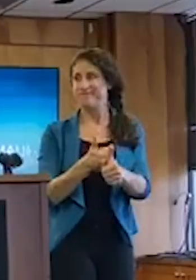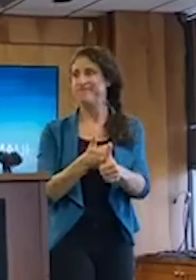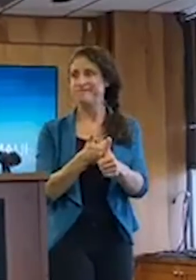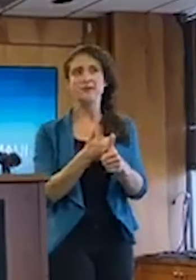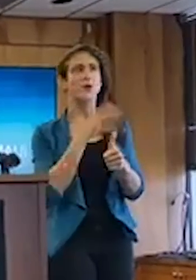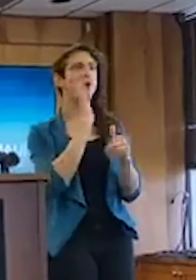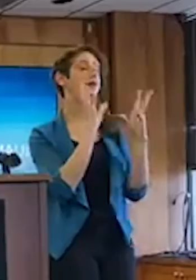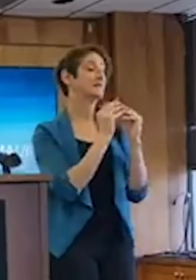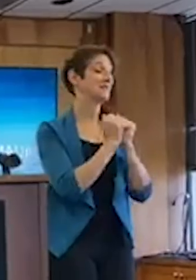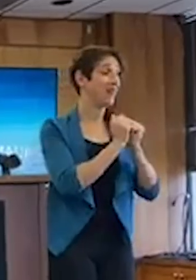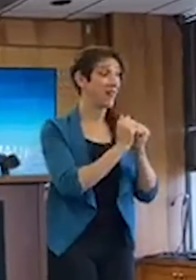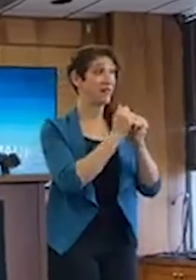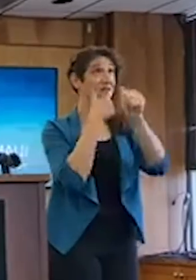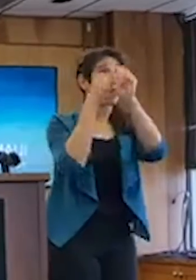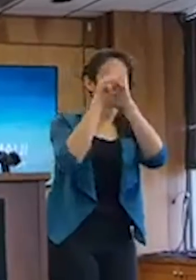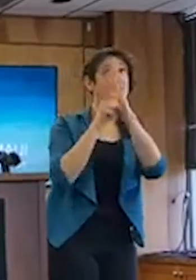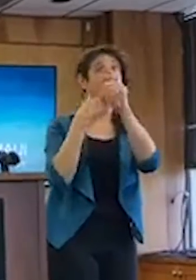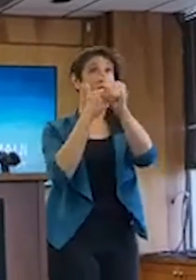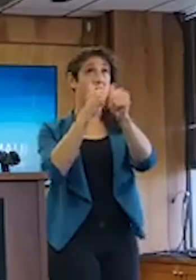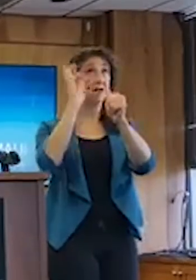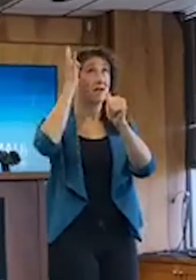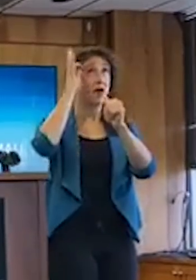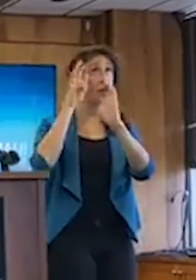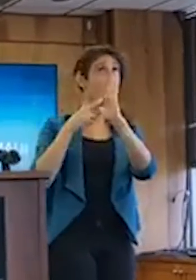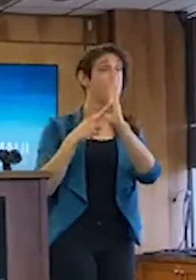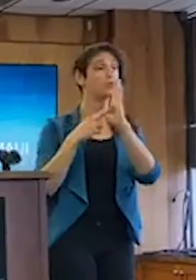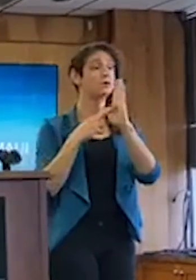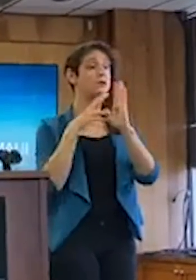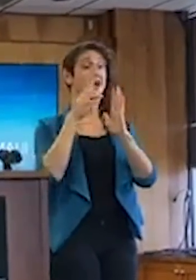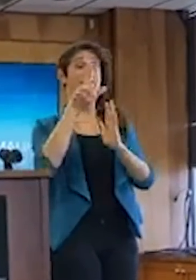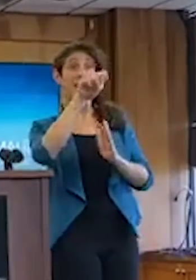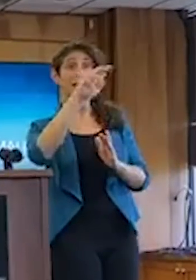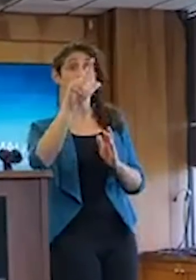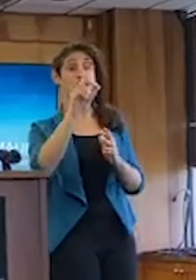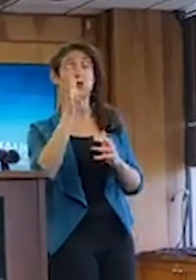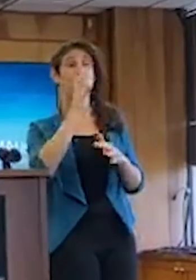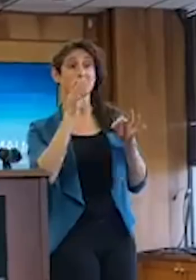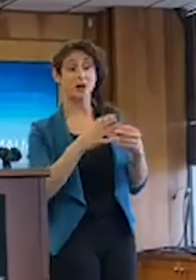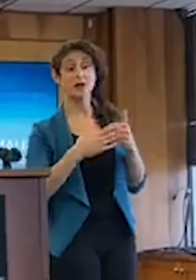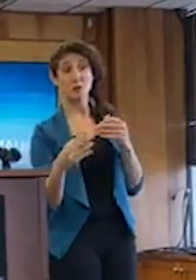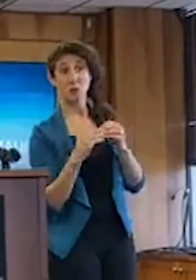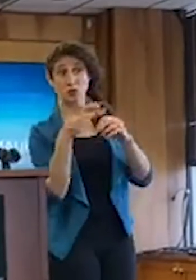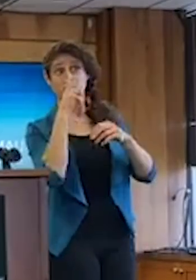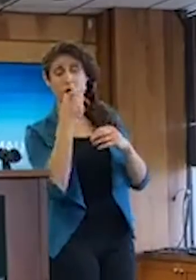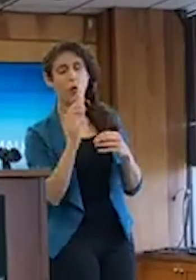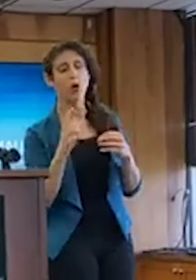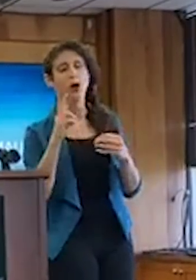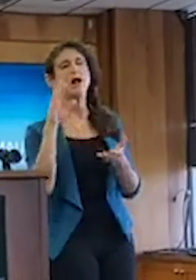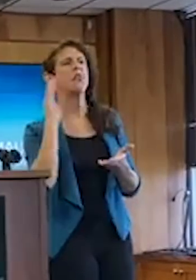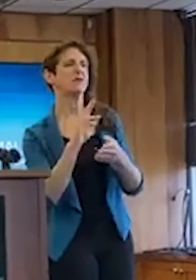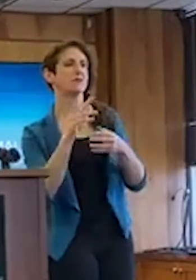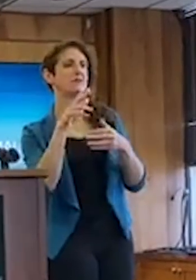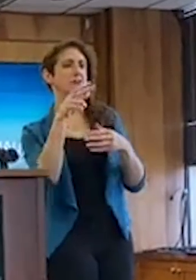concurrently come to resolve and put restrictions stricter or reducing the restrictions when and